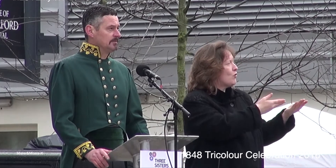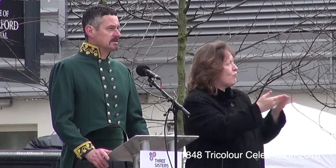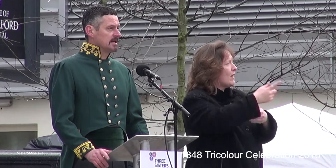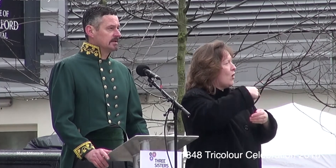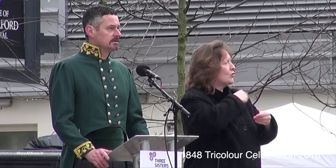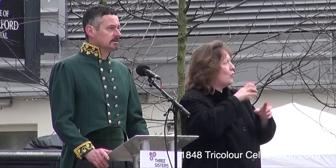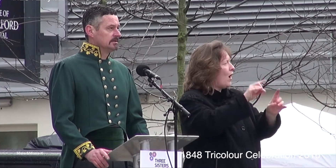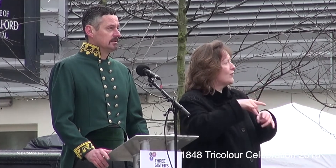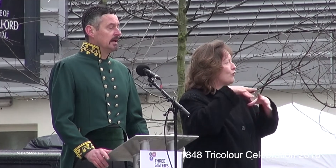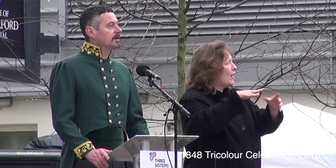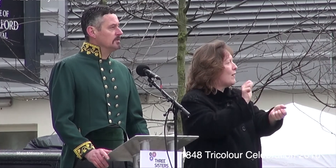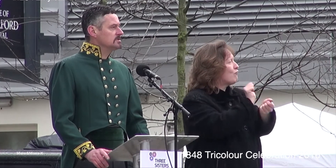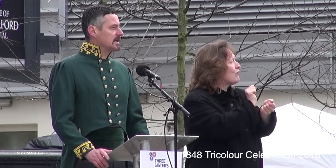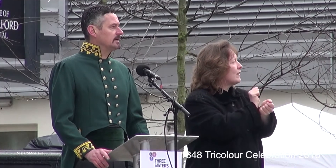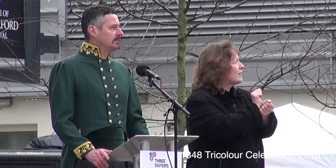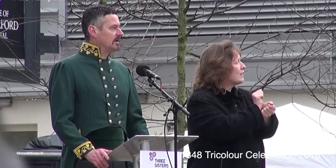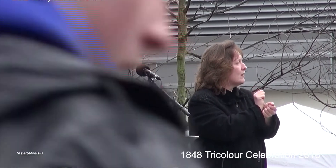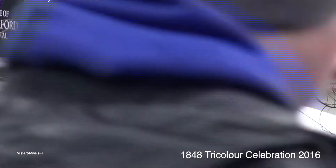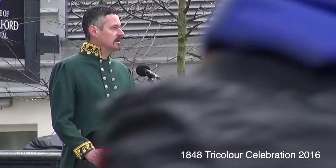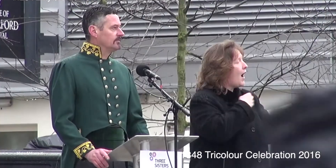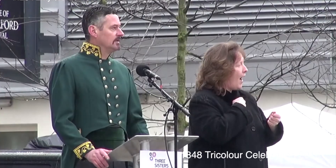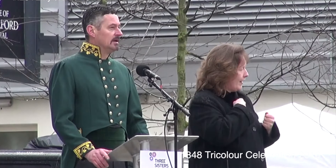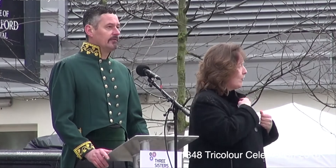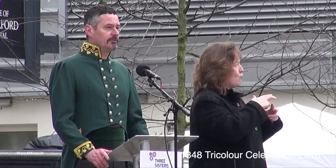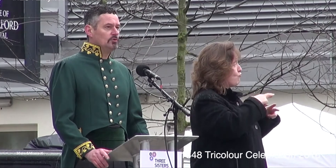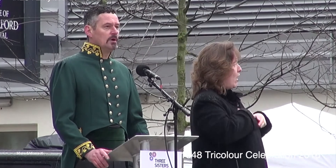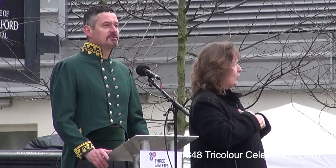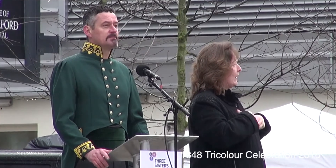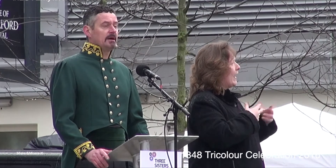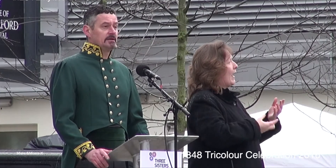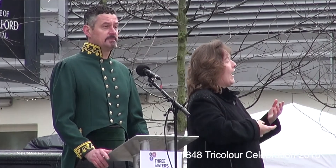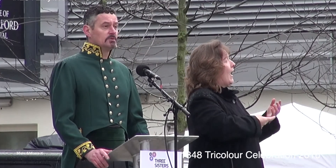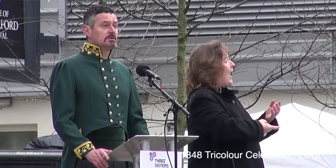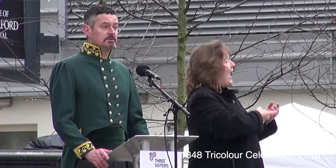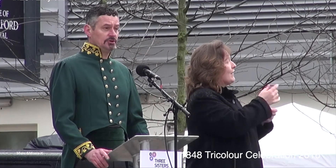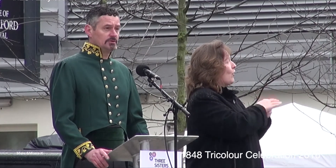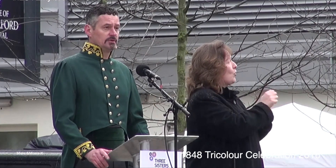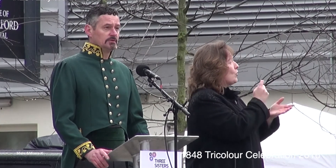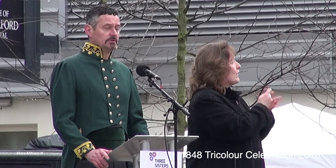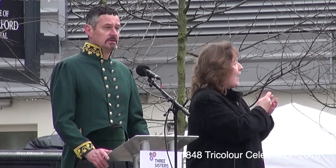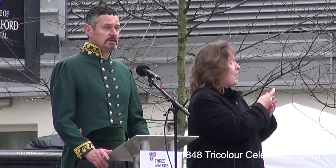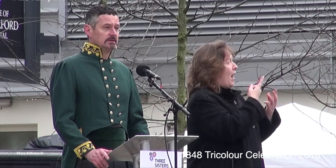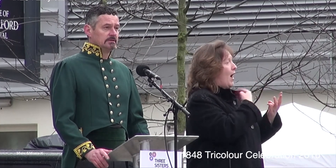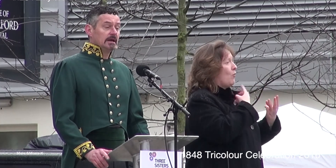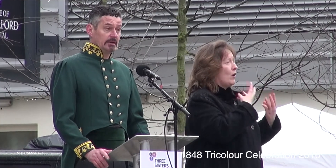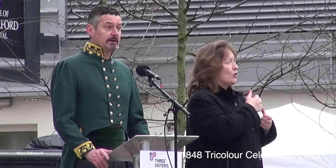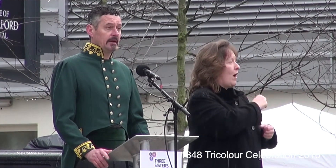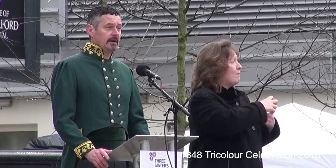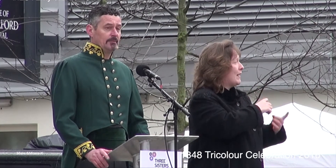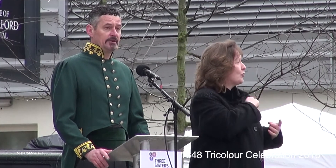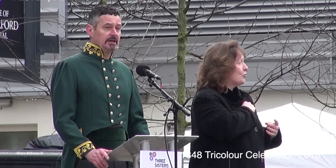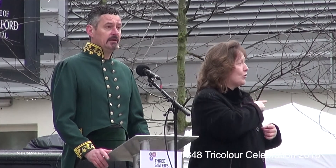Van Diemen's Land, and I most gladly avail myself of a few moments at my disposal to assure you, now